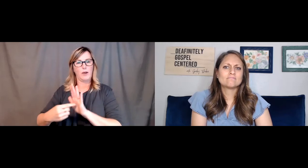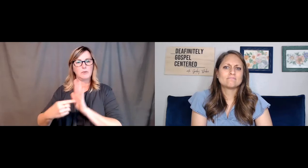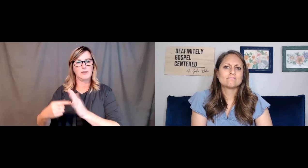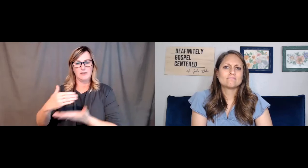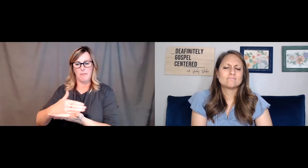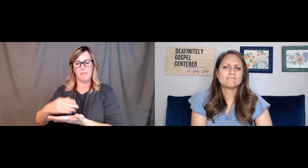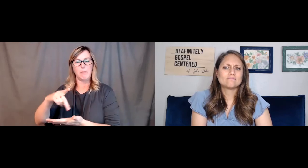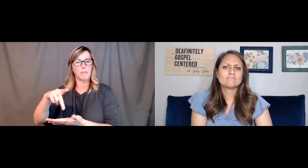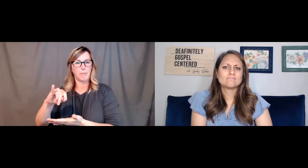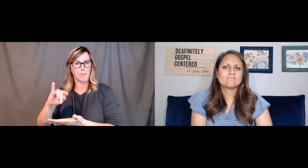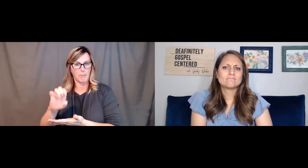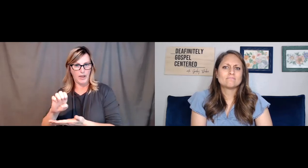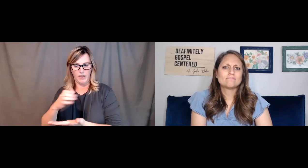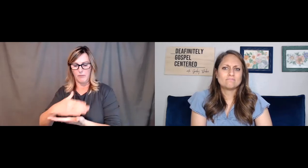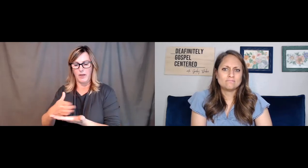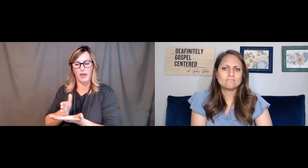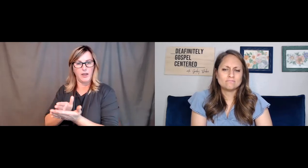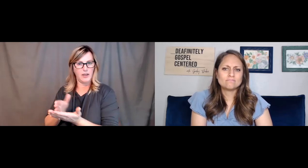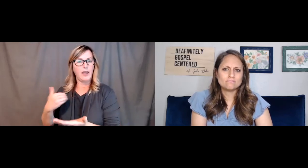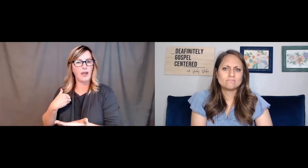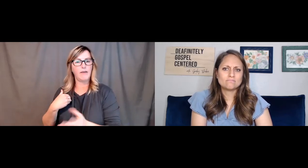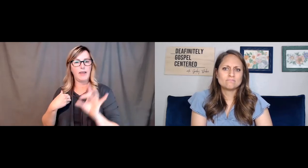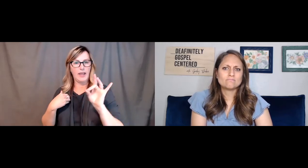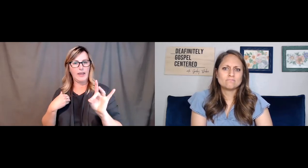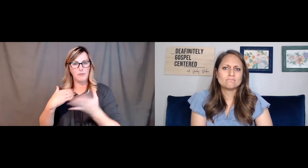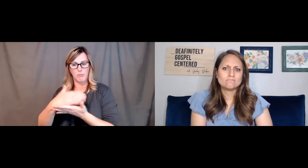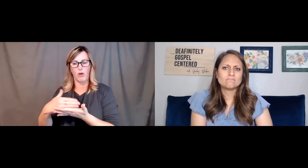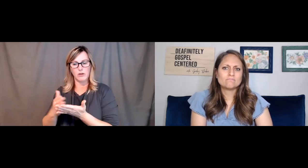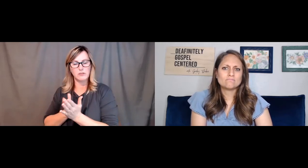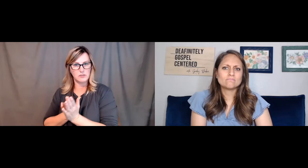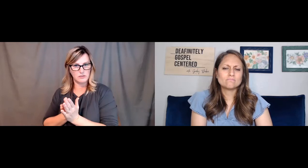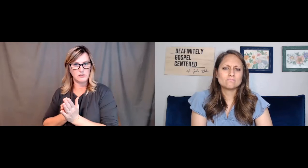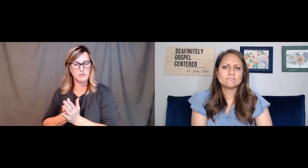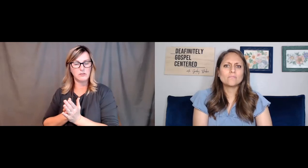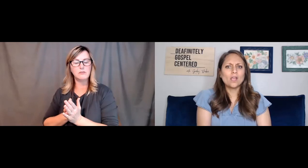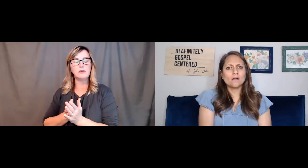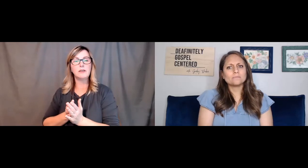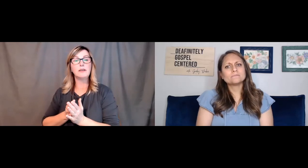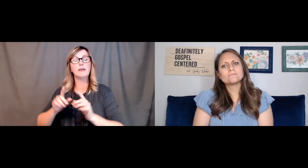So we have the same life, we have the same pie. It has 8 pieces.